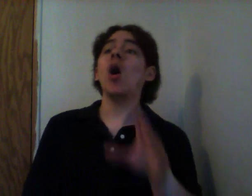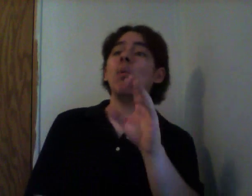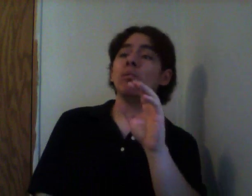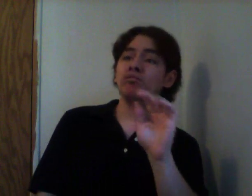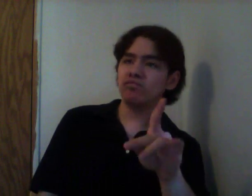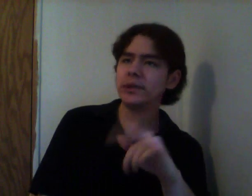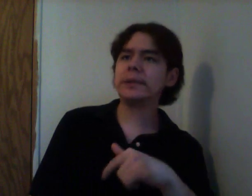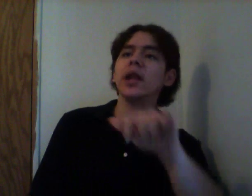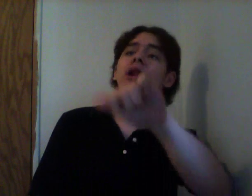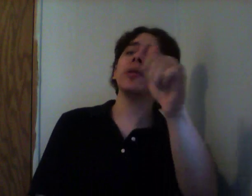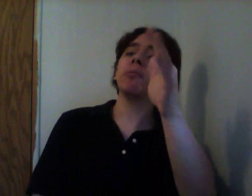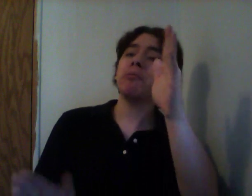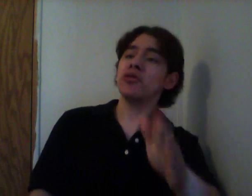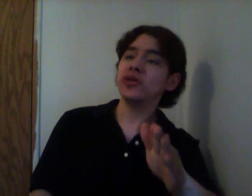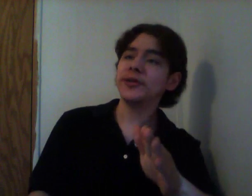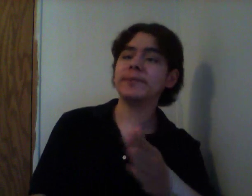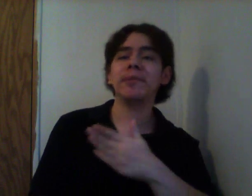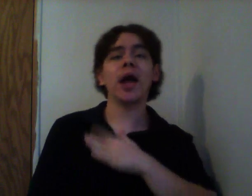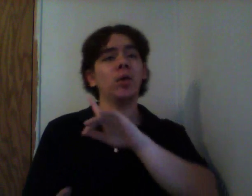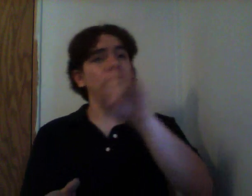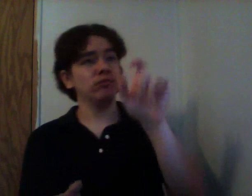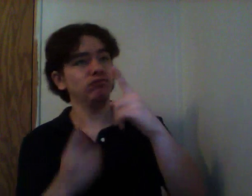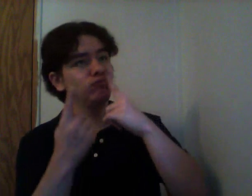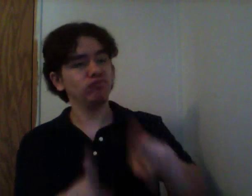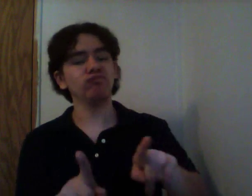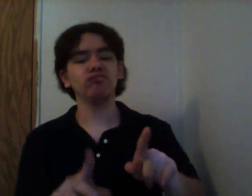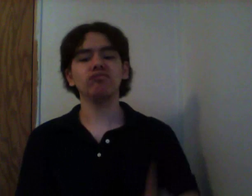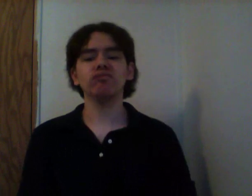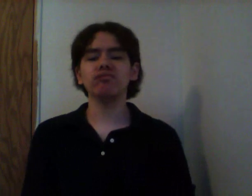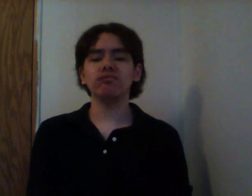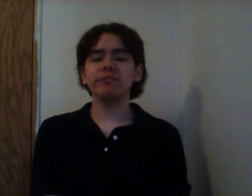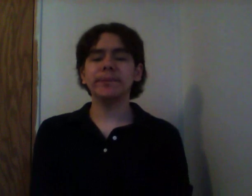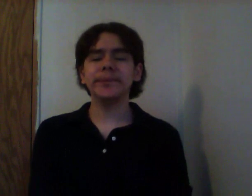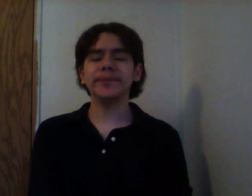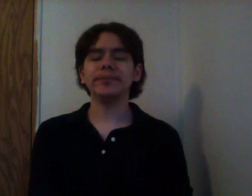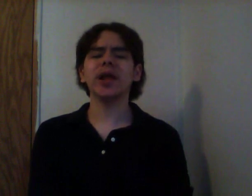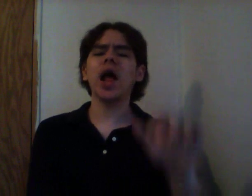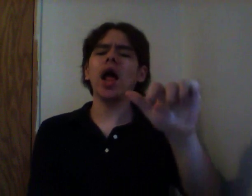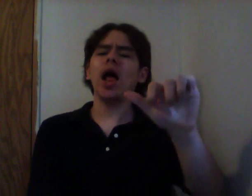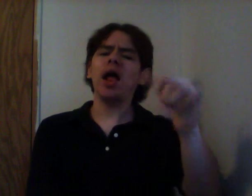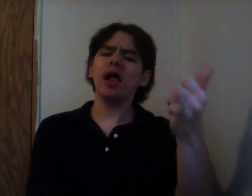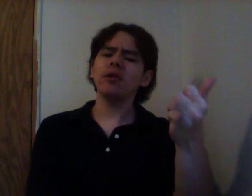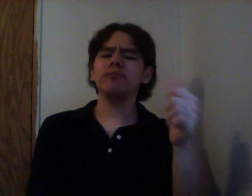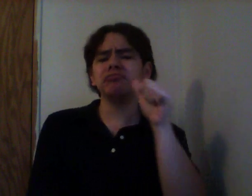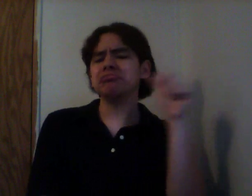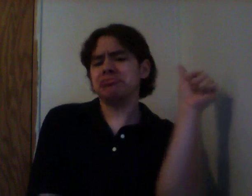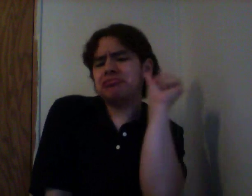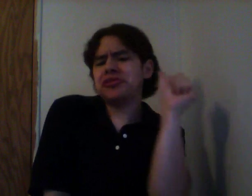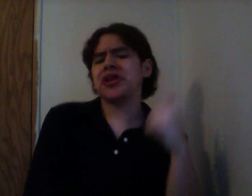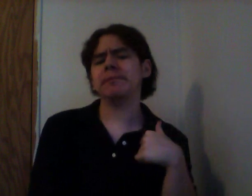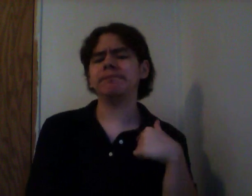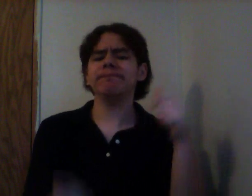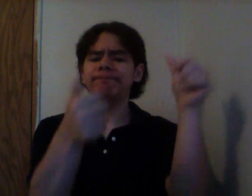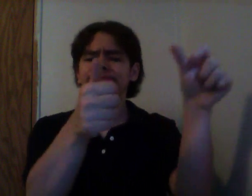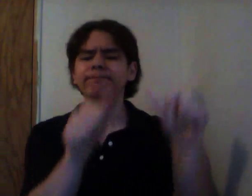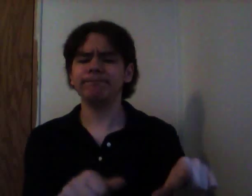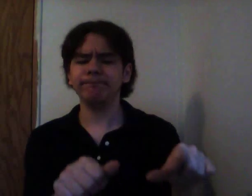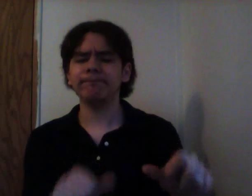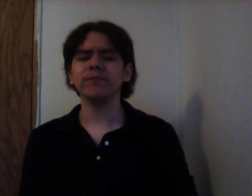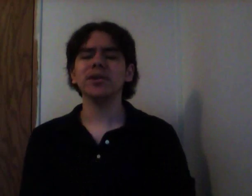could see how fast the community is on this. So this one I posted the other day, and I was trying to explain that I want to know how to use this